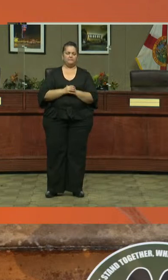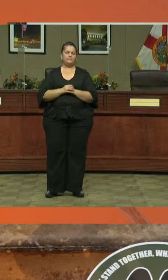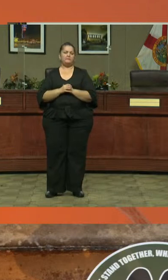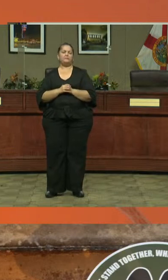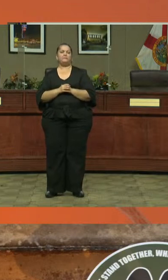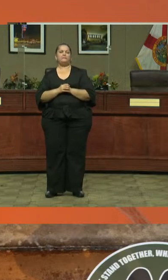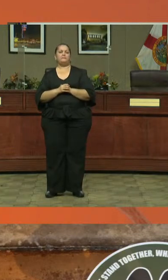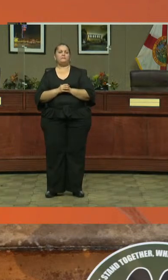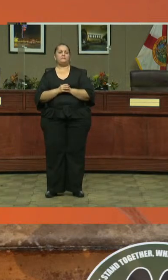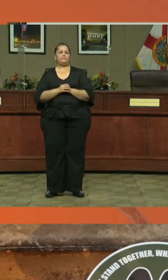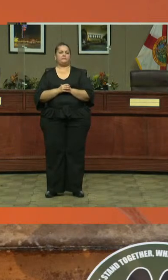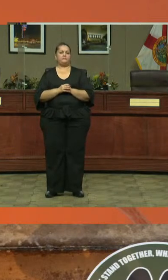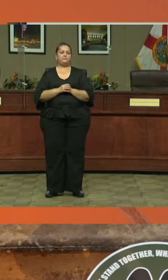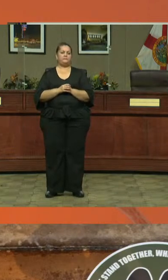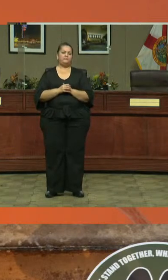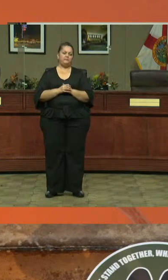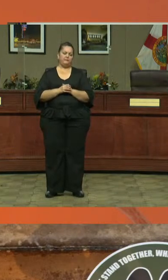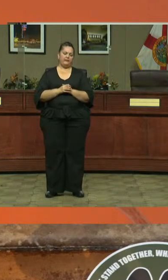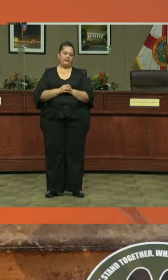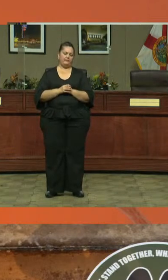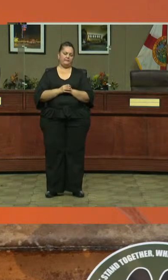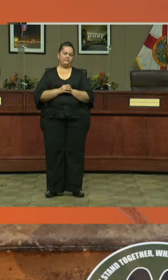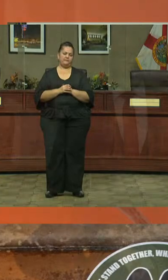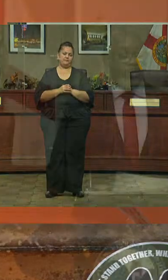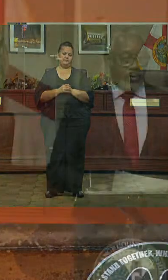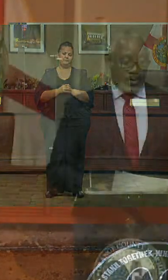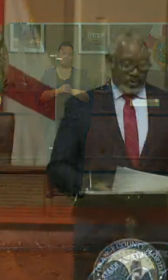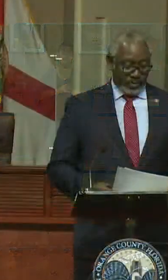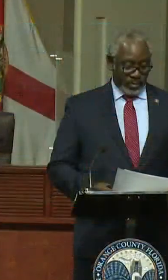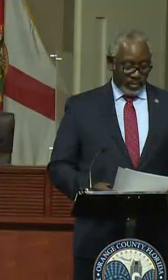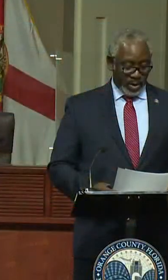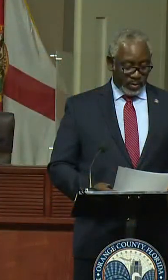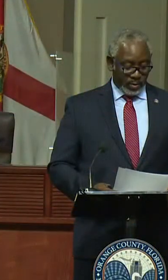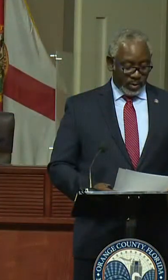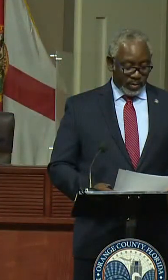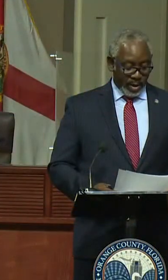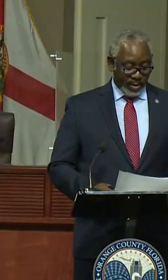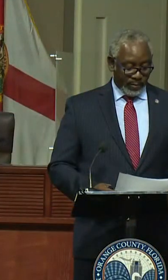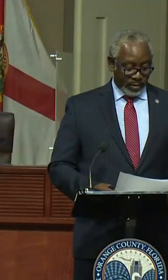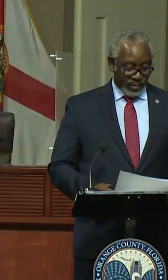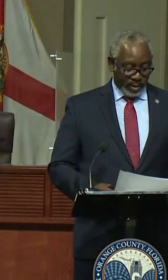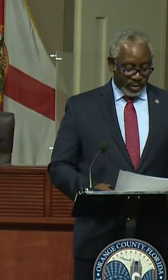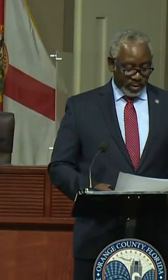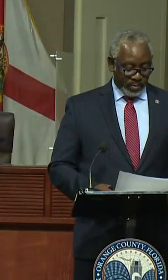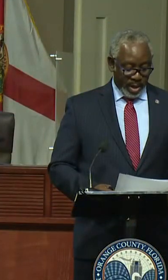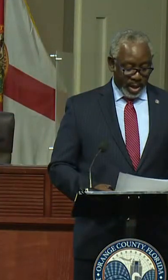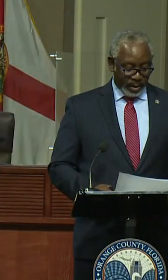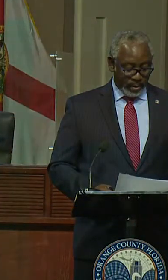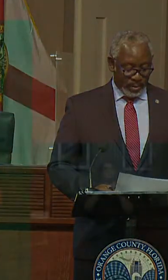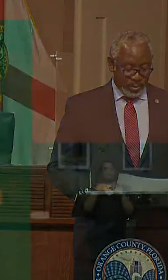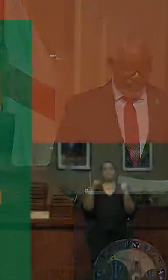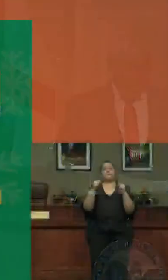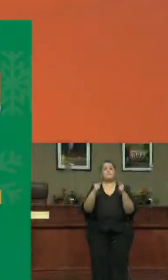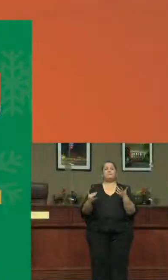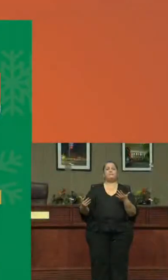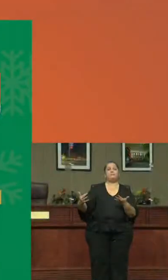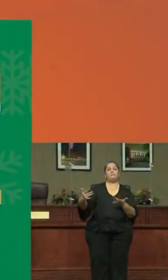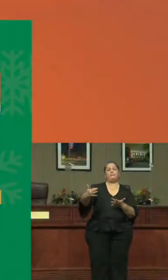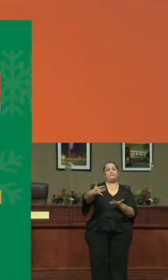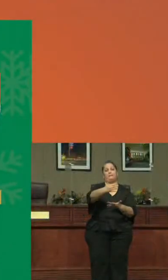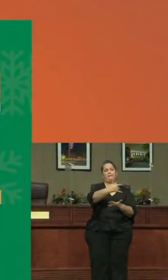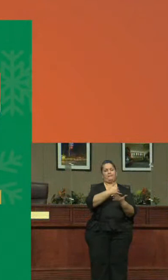And 'tis the season, right? So we kicked off our Mayor's Toy Drive a week or so back. We